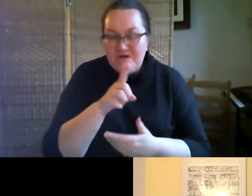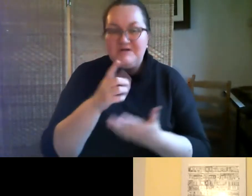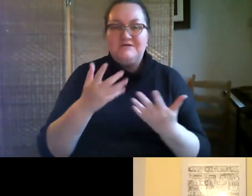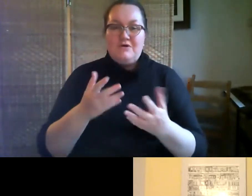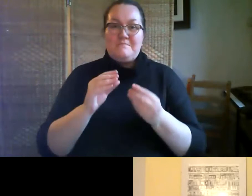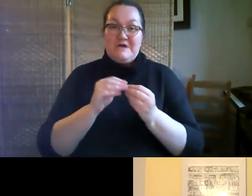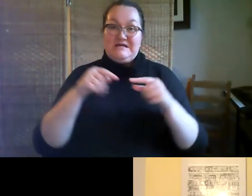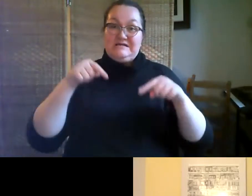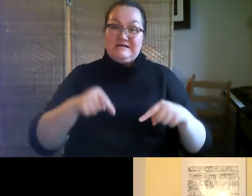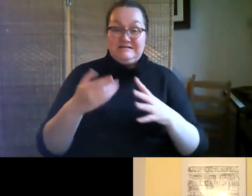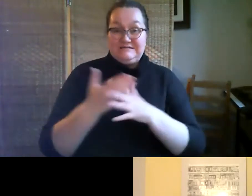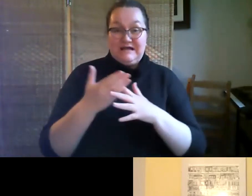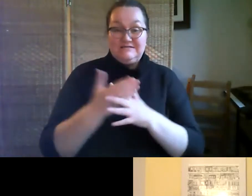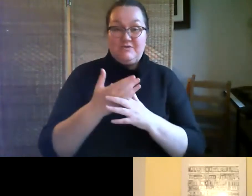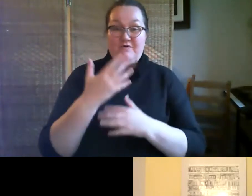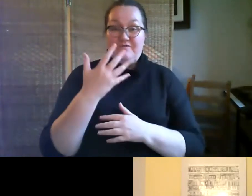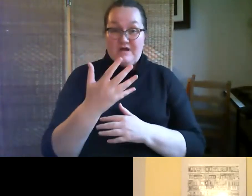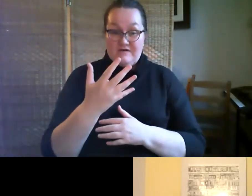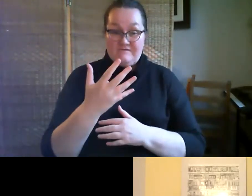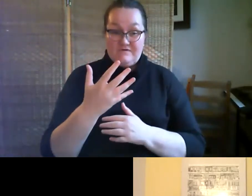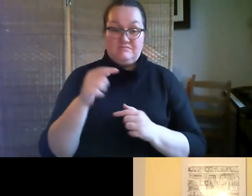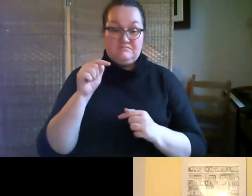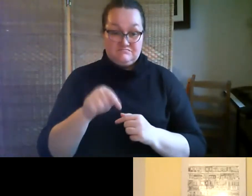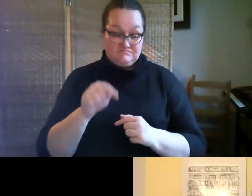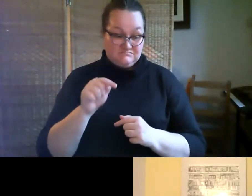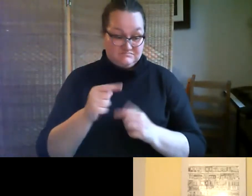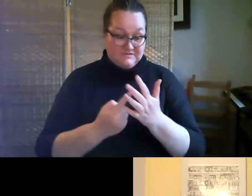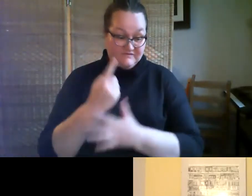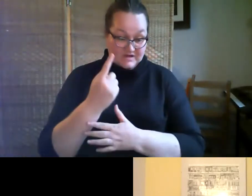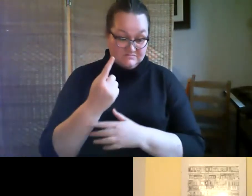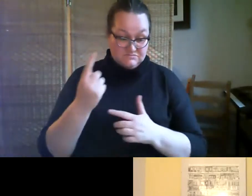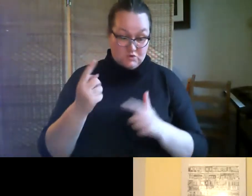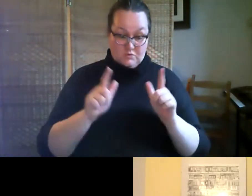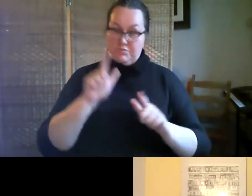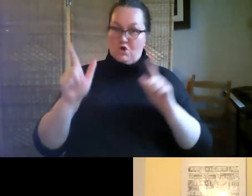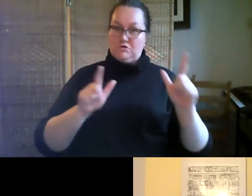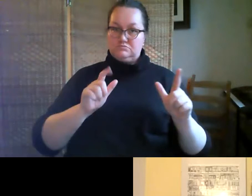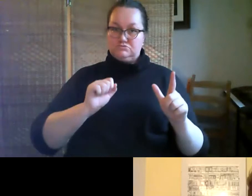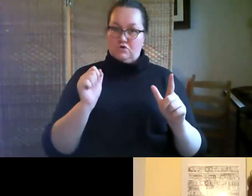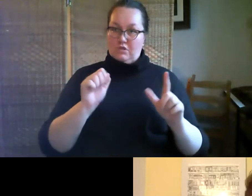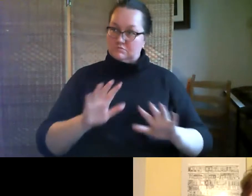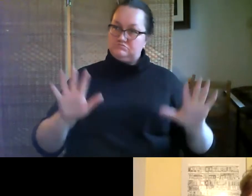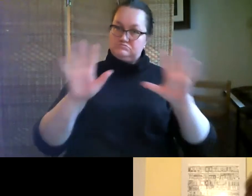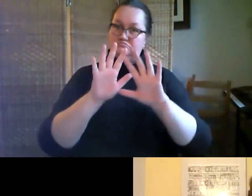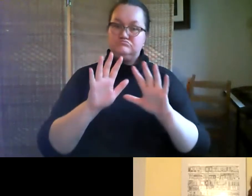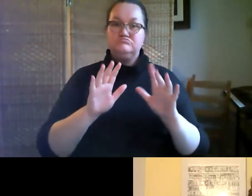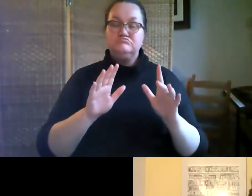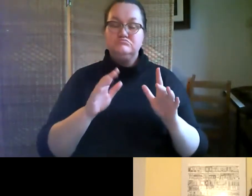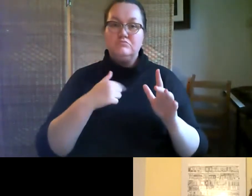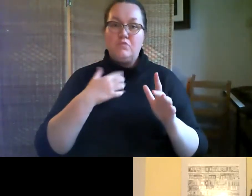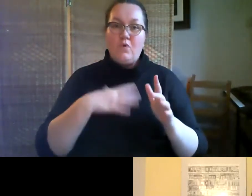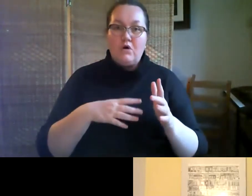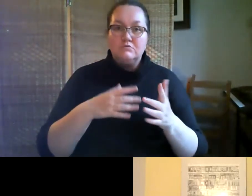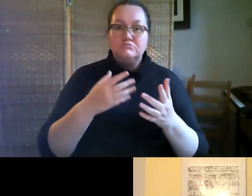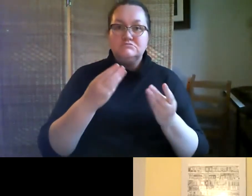Scotland is sort of the title of this event. And the aim with this is that we've invited some artists, and I'm really thrilled to say we've